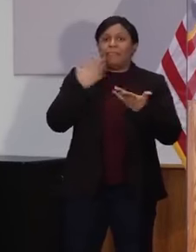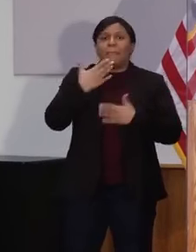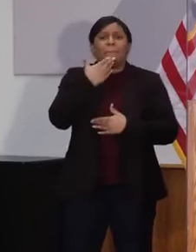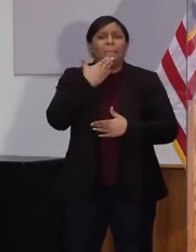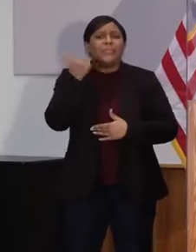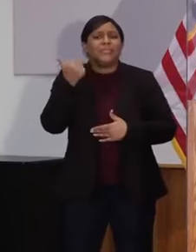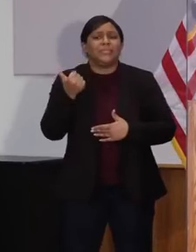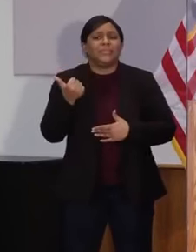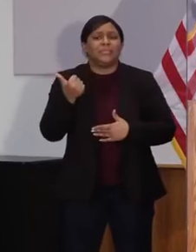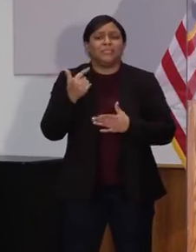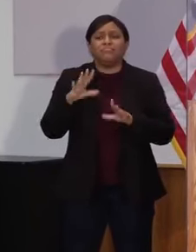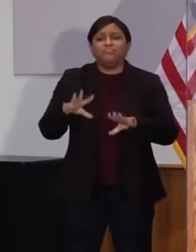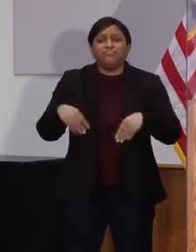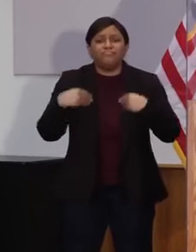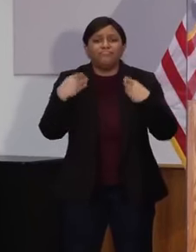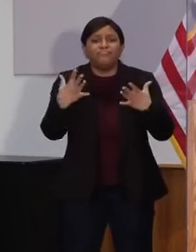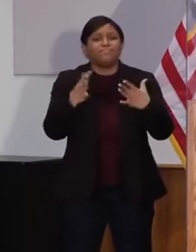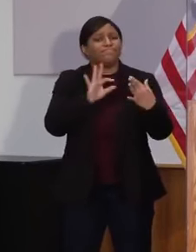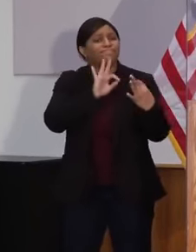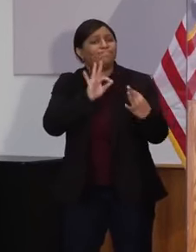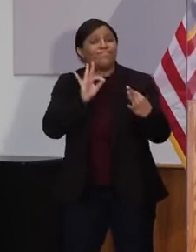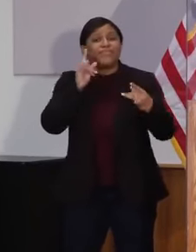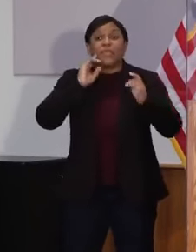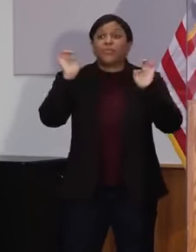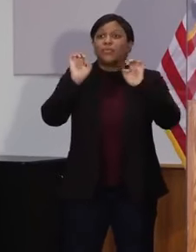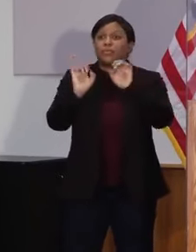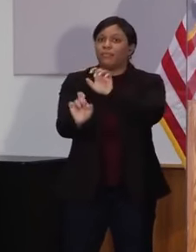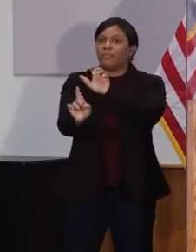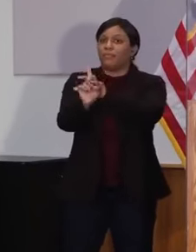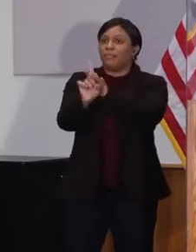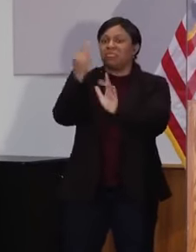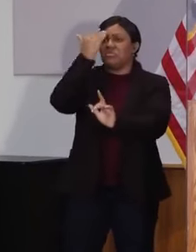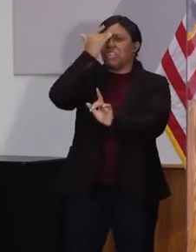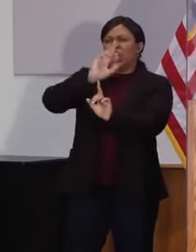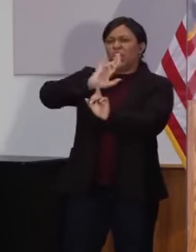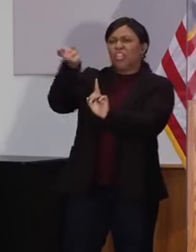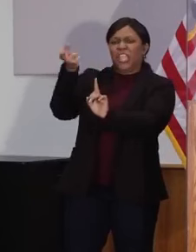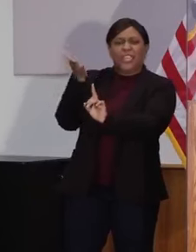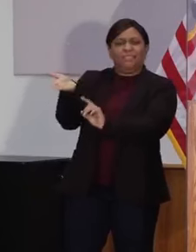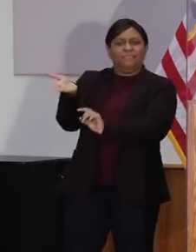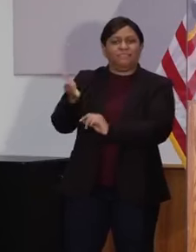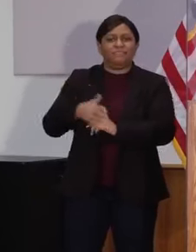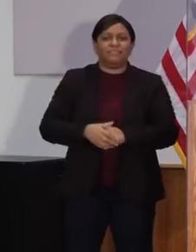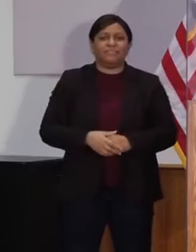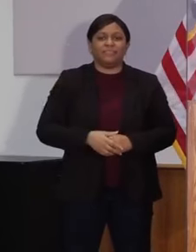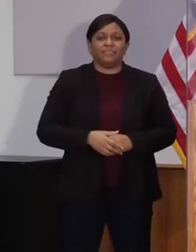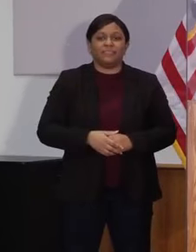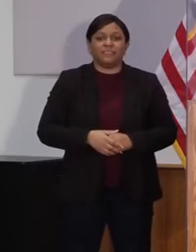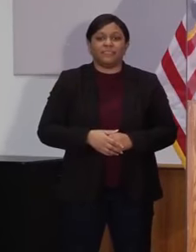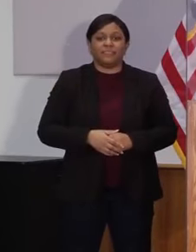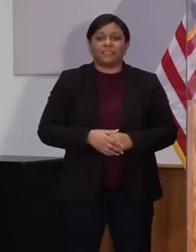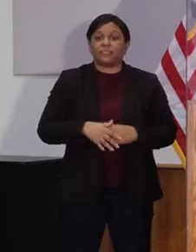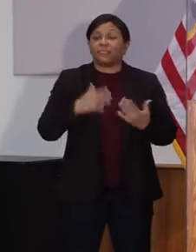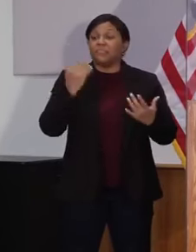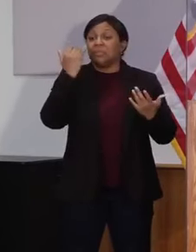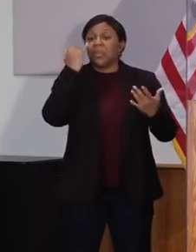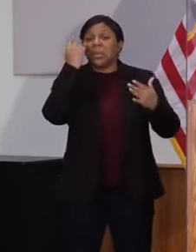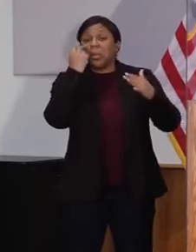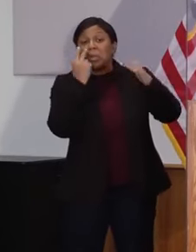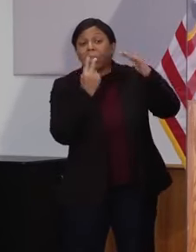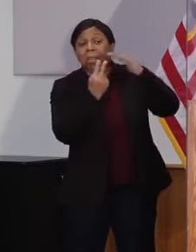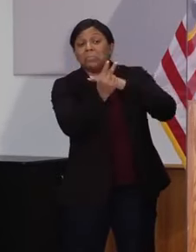the best outcomes in emergency situations. If an unforeseen incident were to take place in my city,